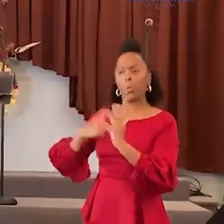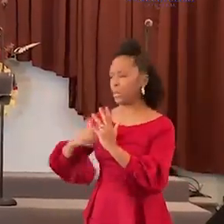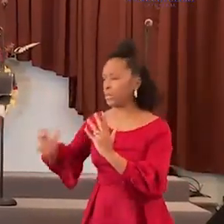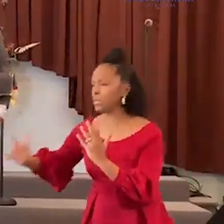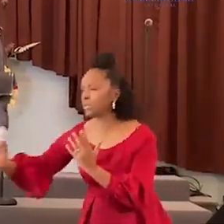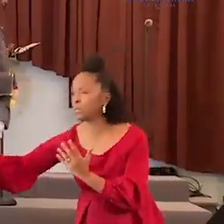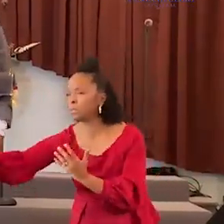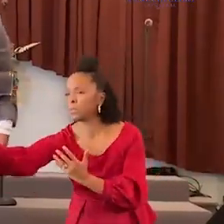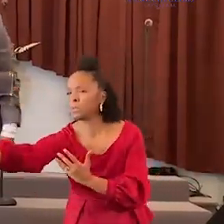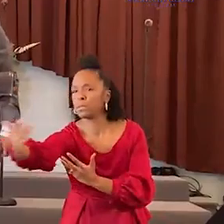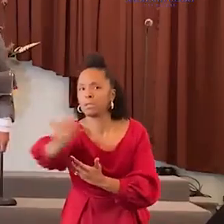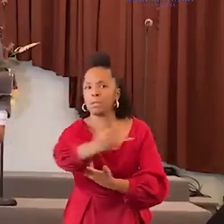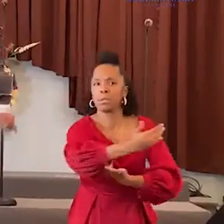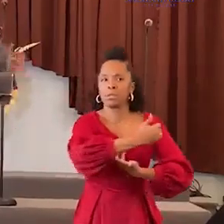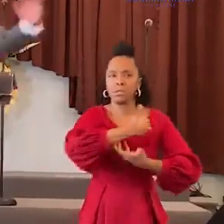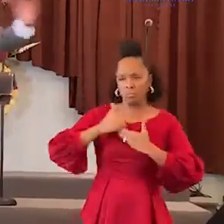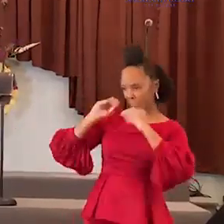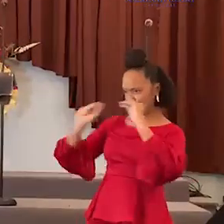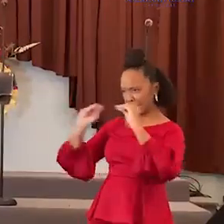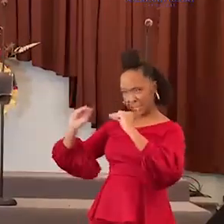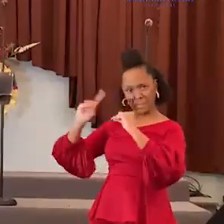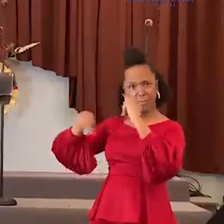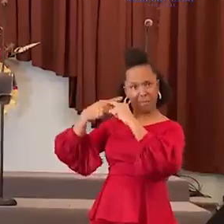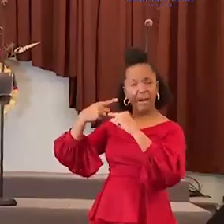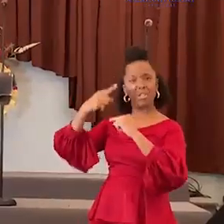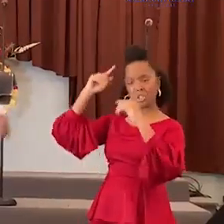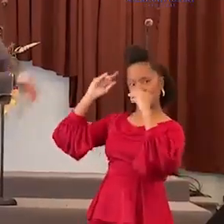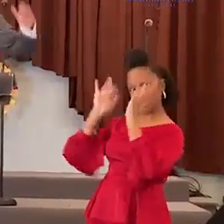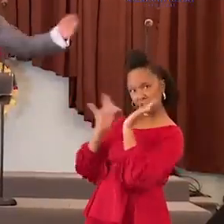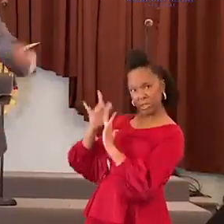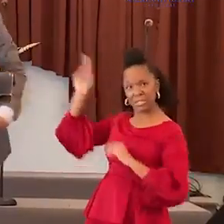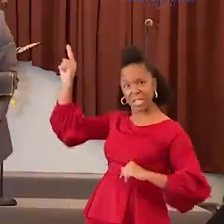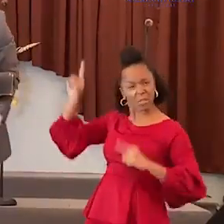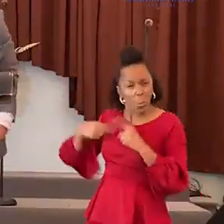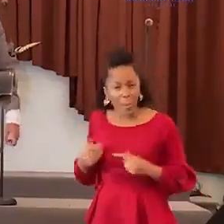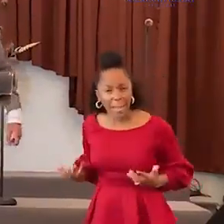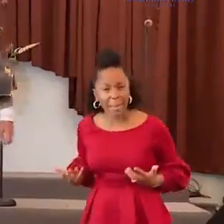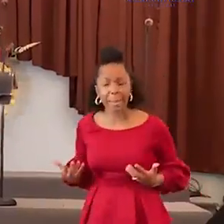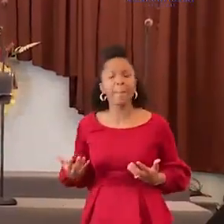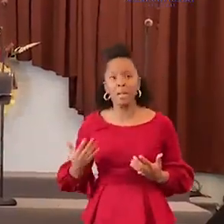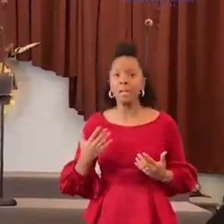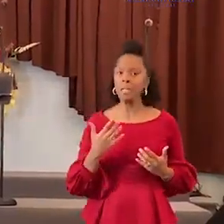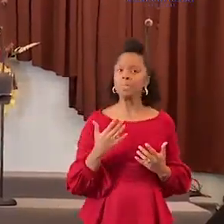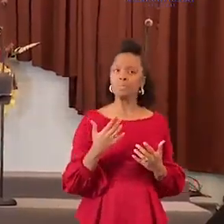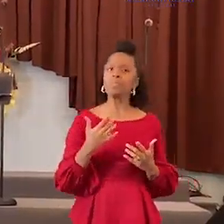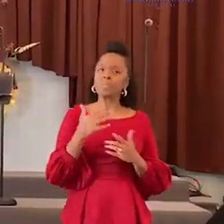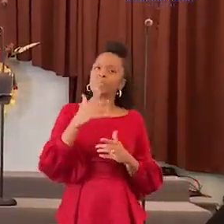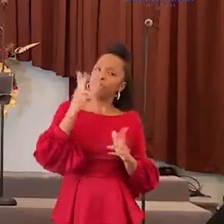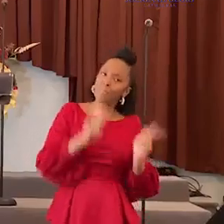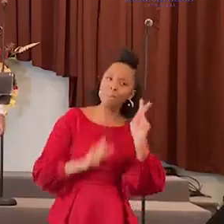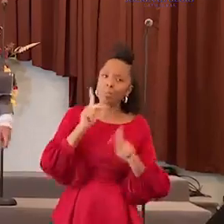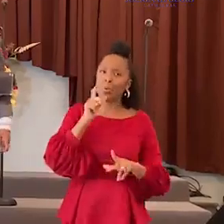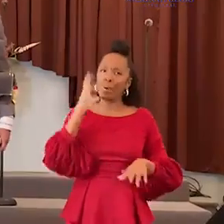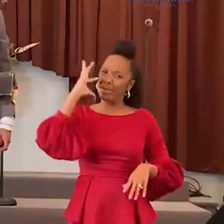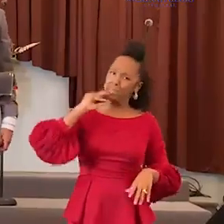Jesus. Yes, he bandaged them. He looked those that were wounded.